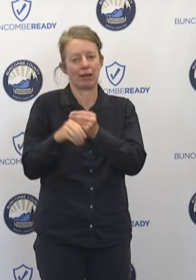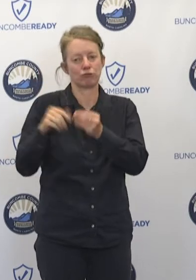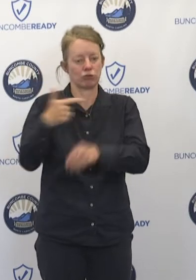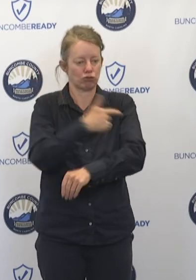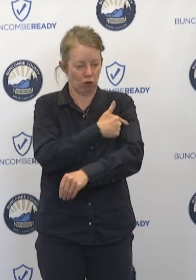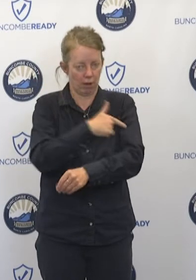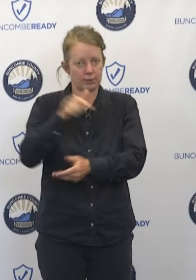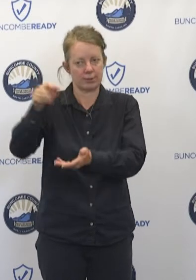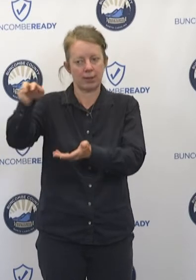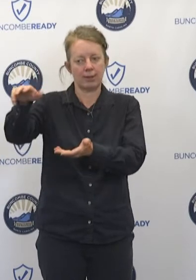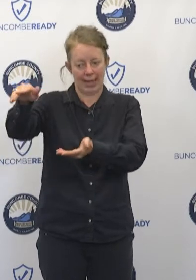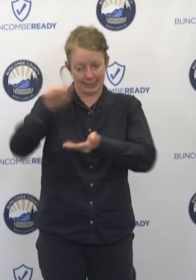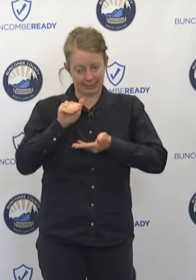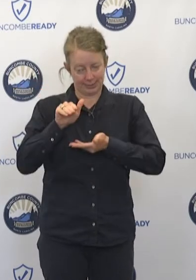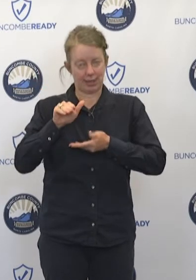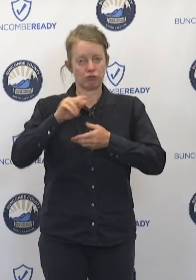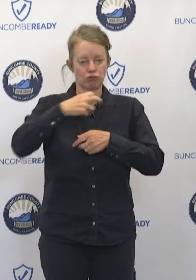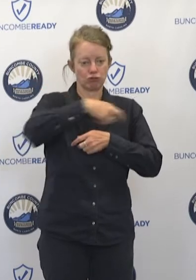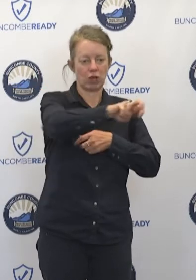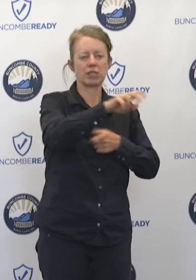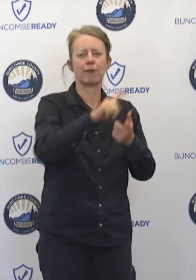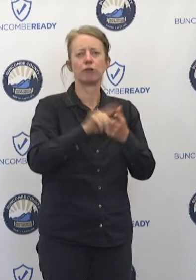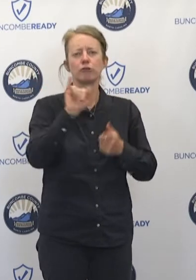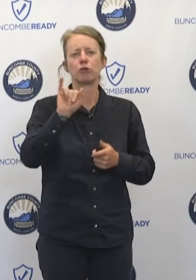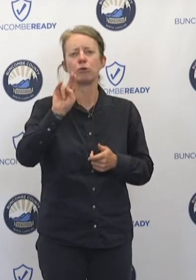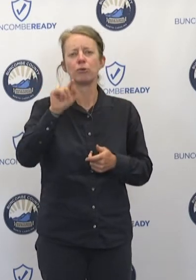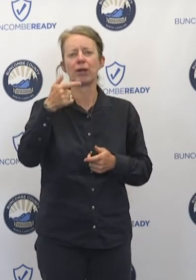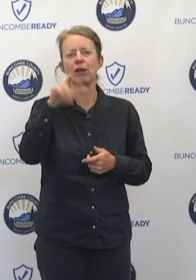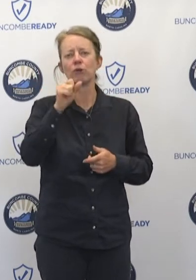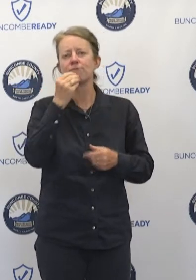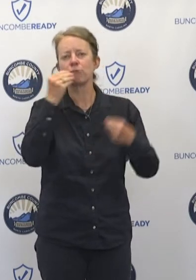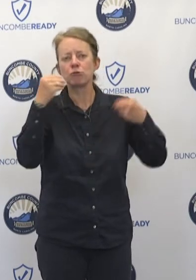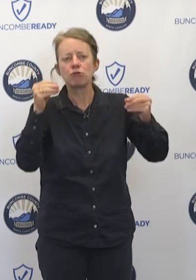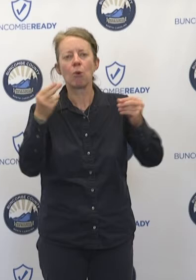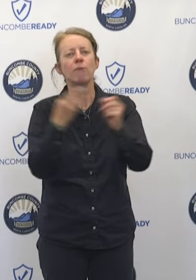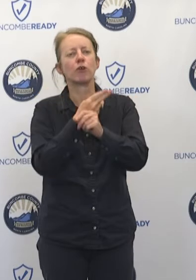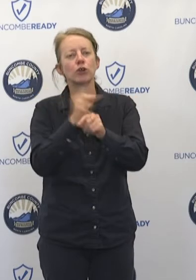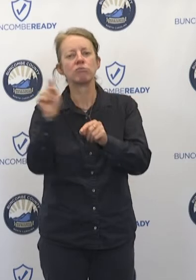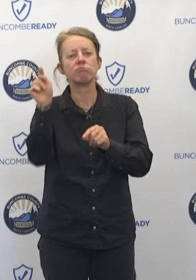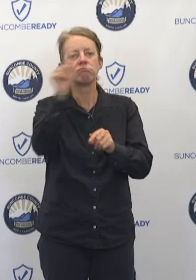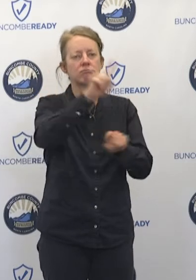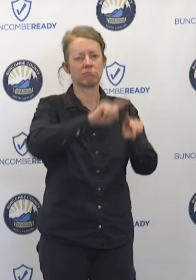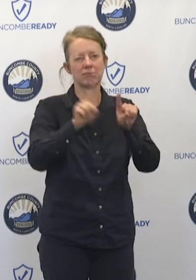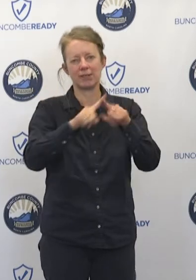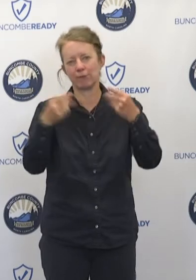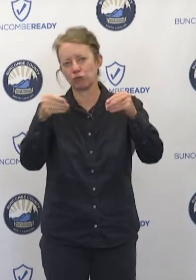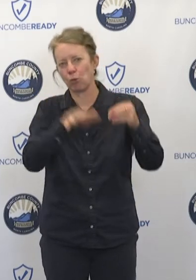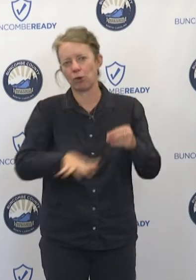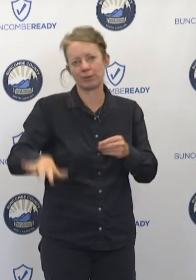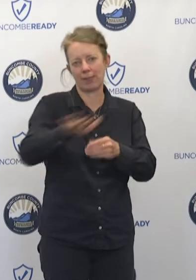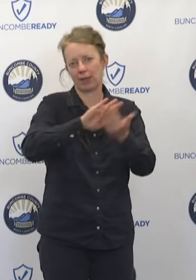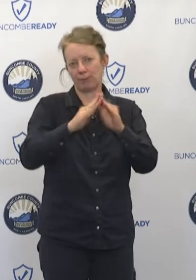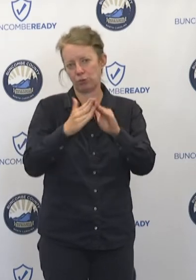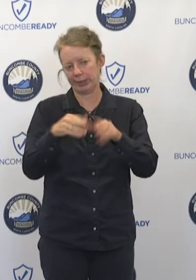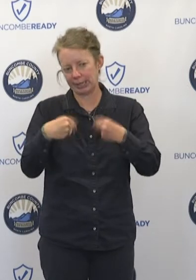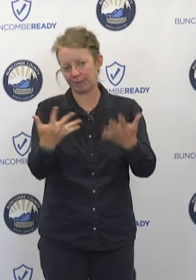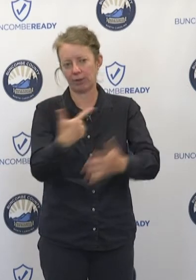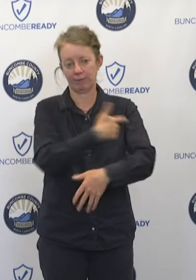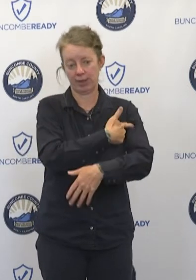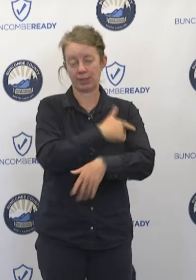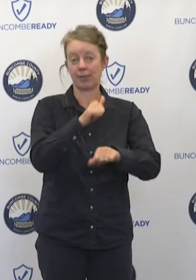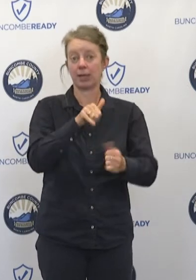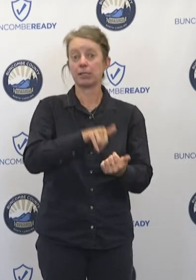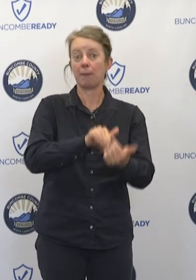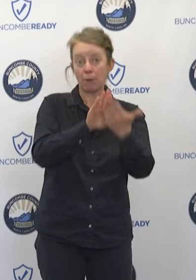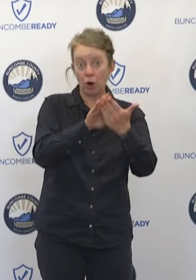be transferred to our partner at Ingles grocery stores for use throughout the community in their pharmacies. This approach is allowing us